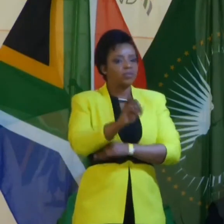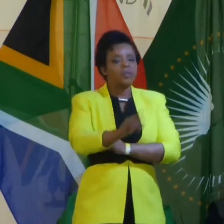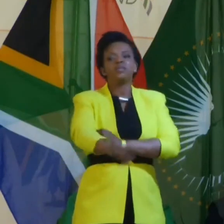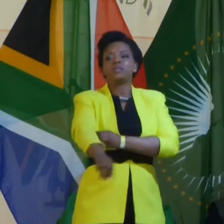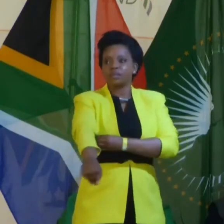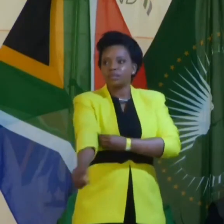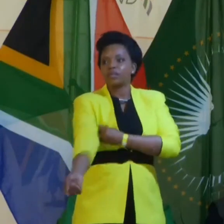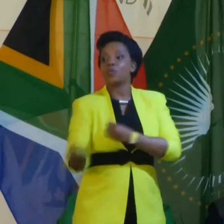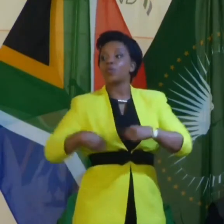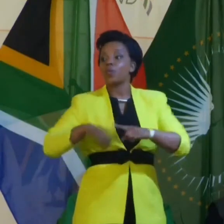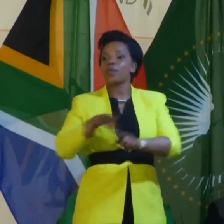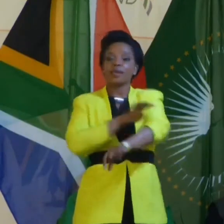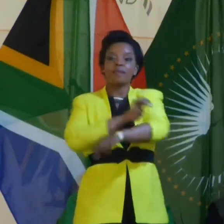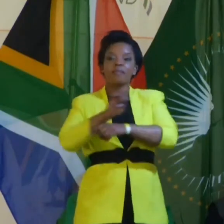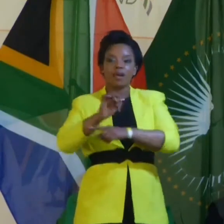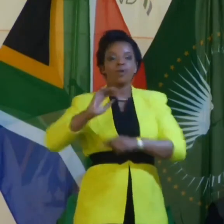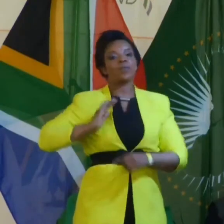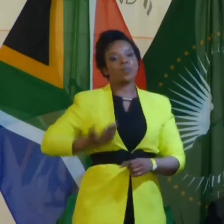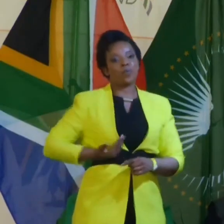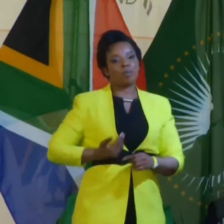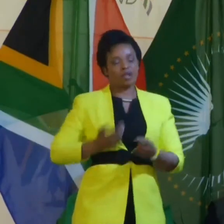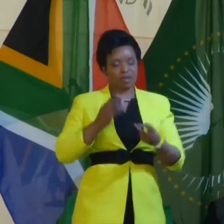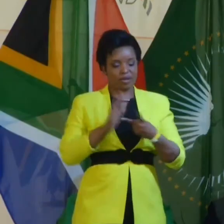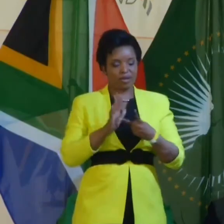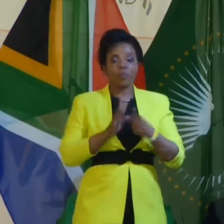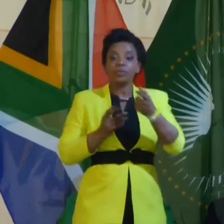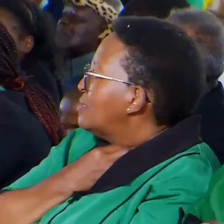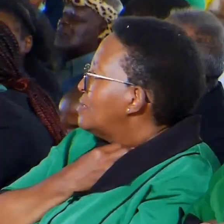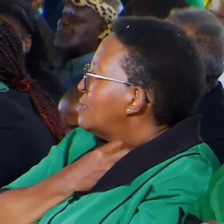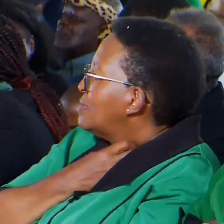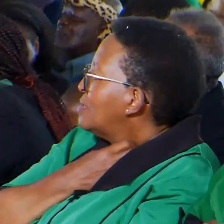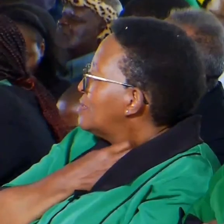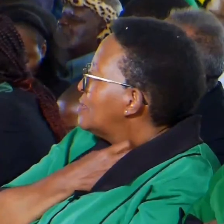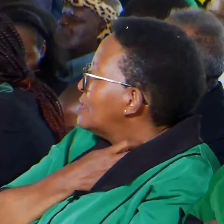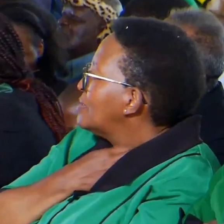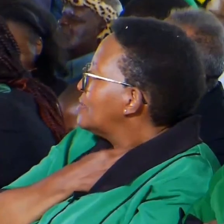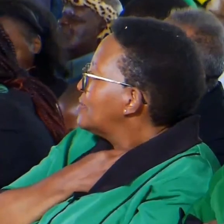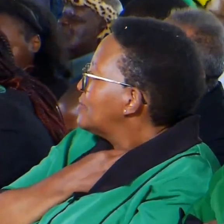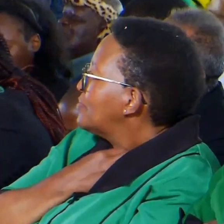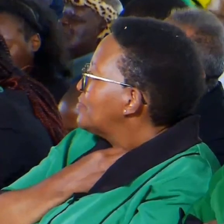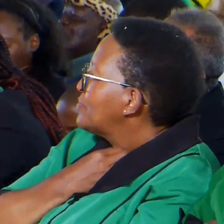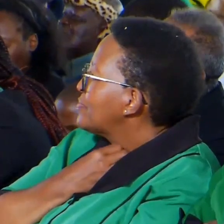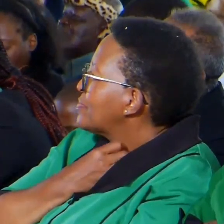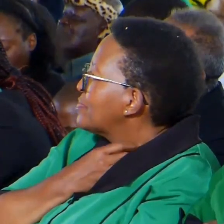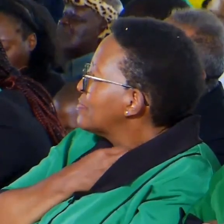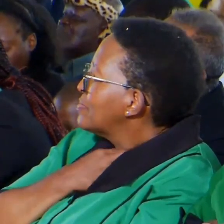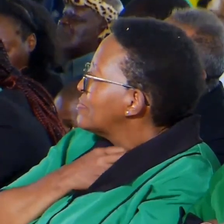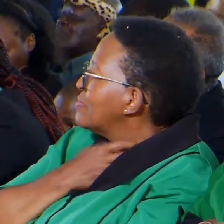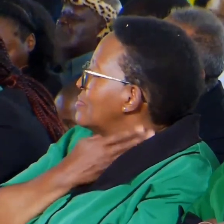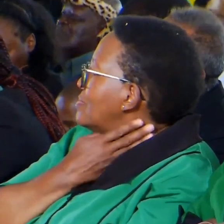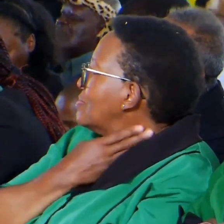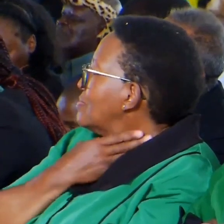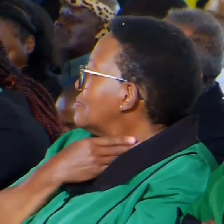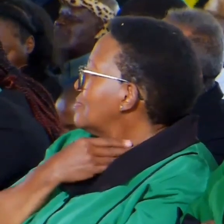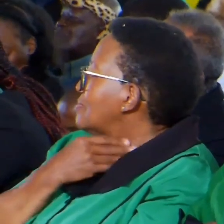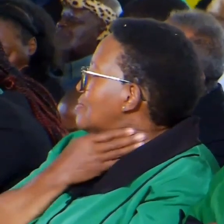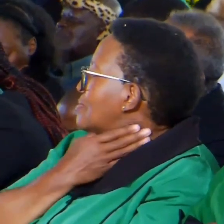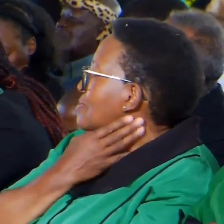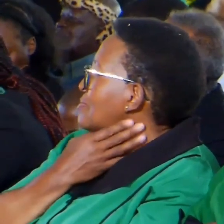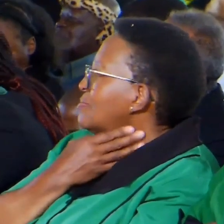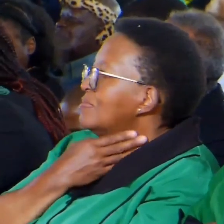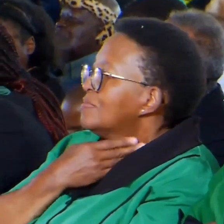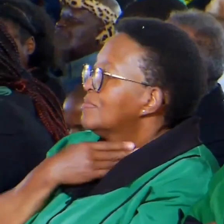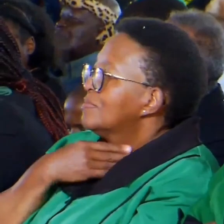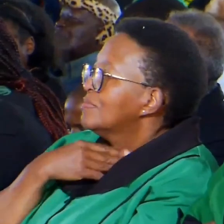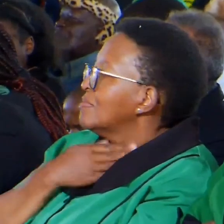an affirmation that will support women. It's an affirmation that will care for our women. But